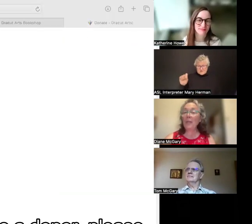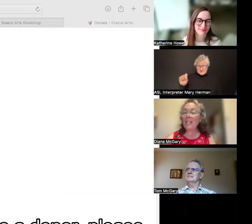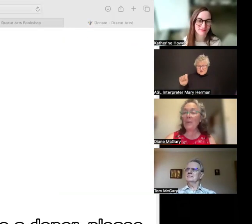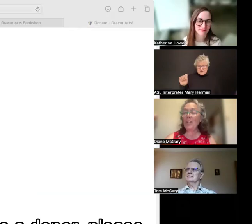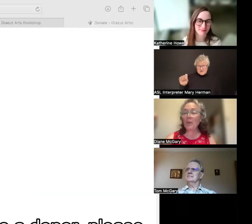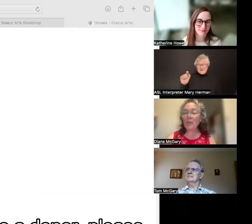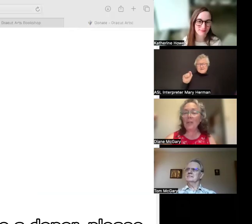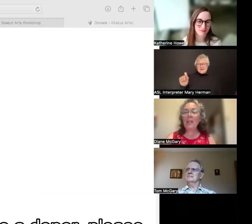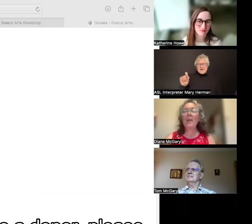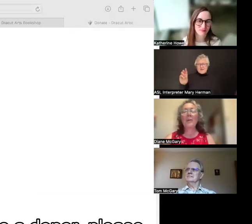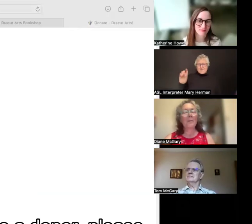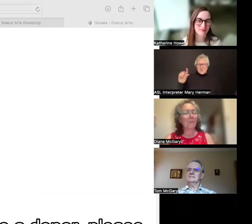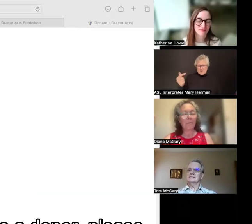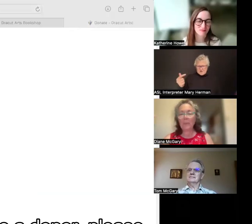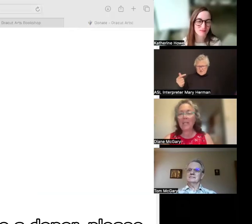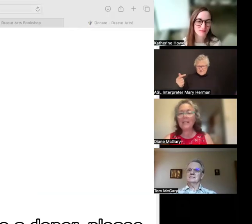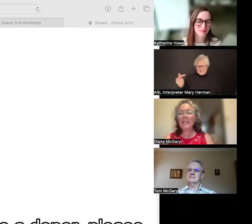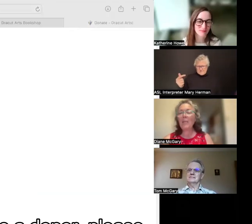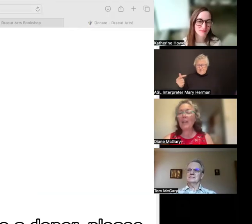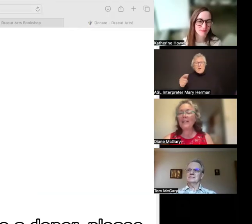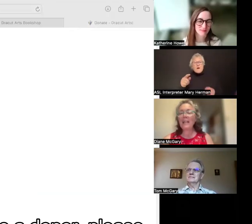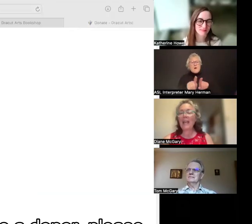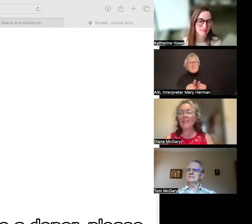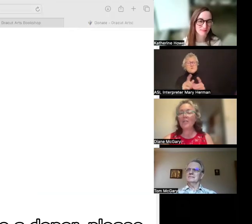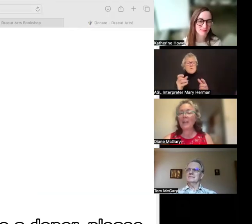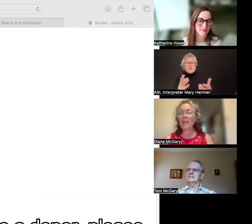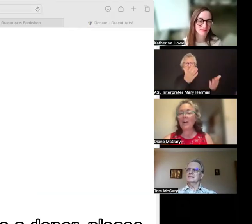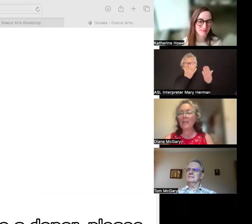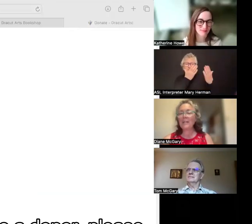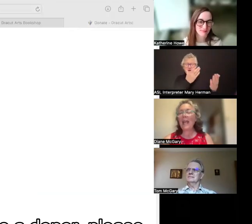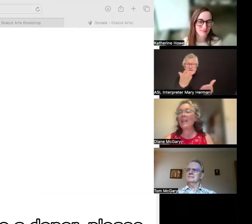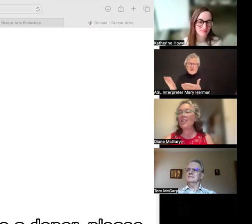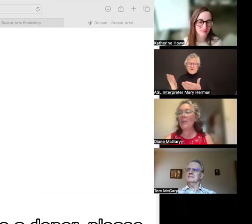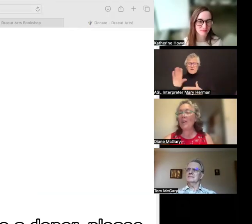If you'd like to be a donor, please email us at